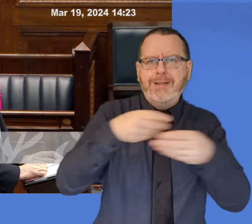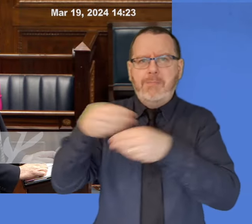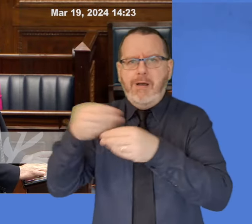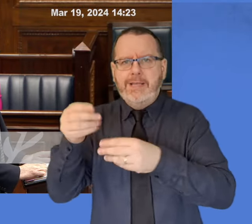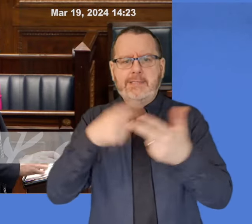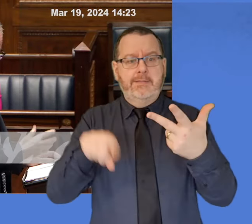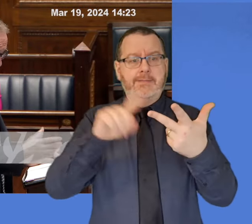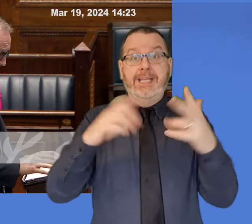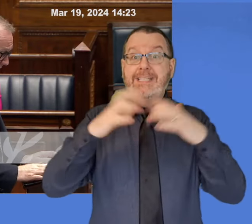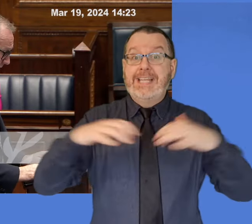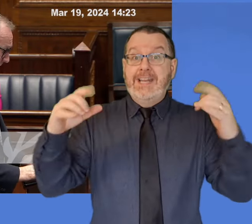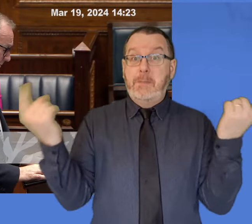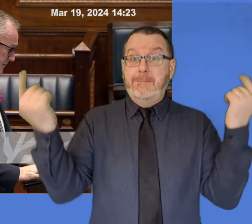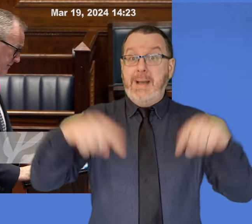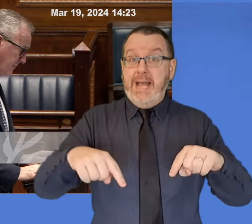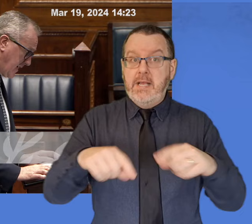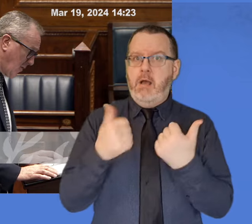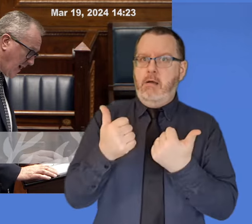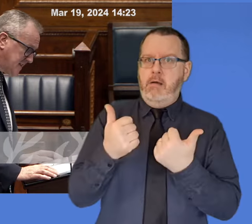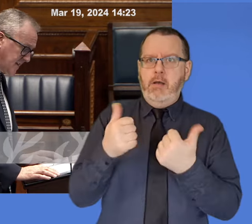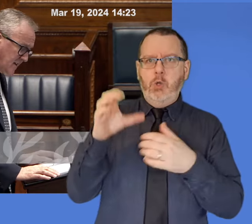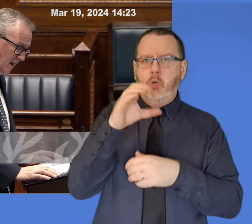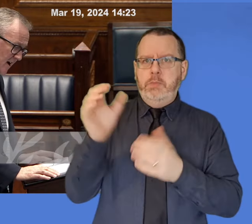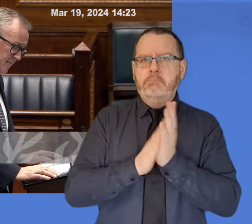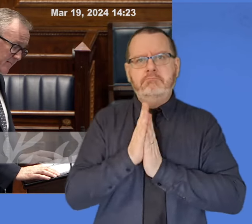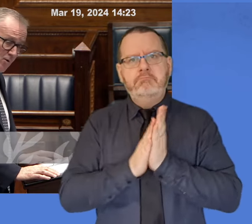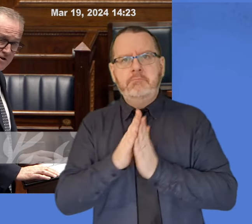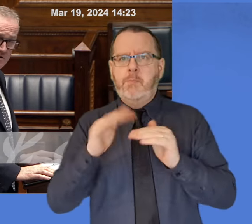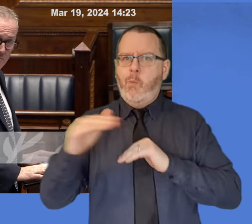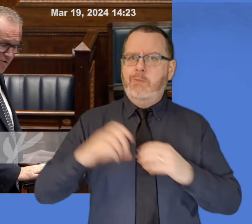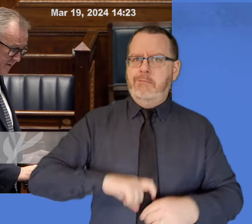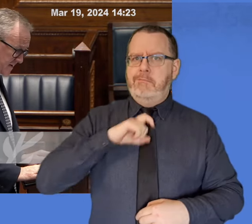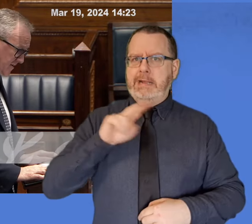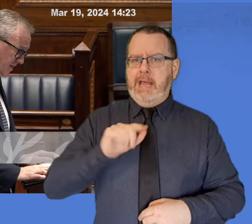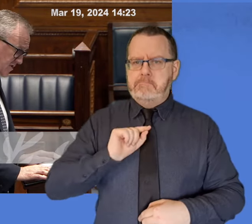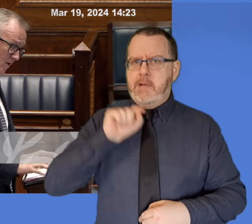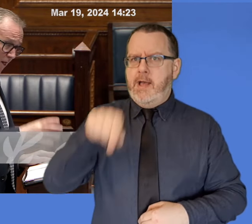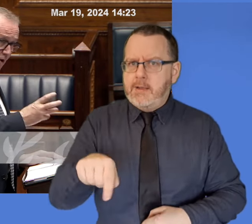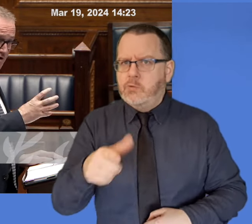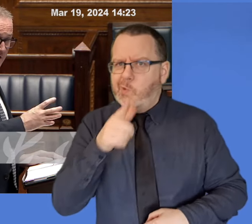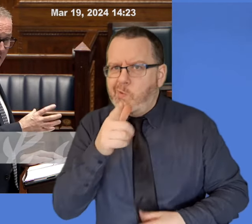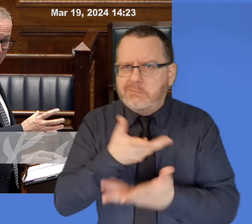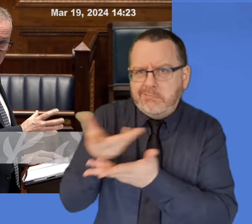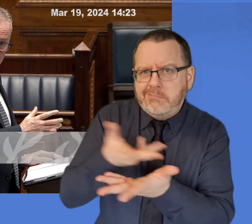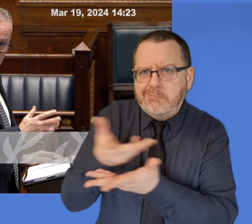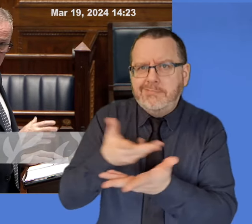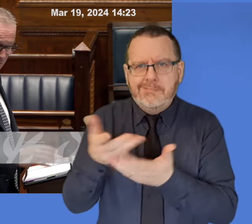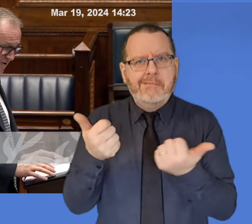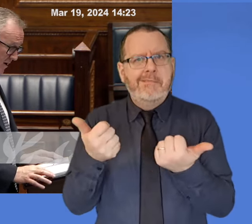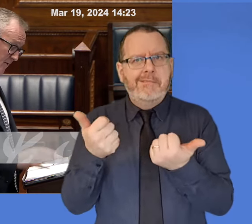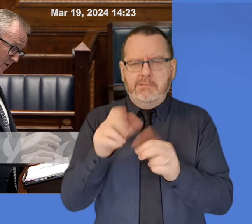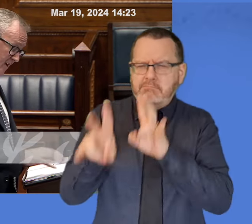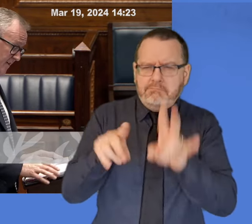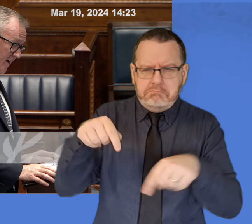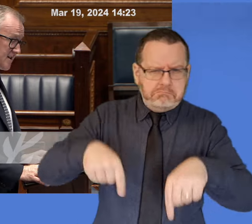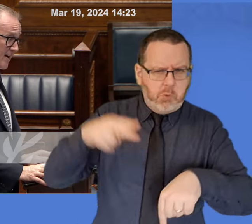order to make inquiries and make approaches in terms of their own business interests. So those are the key factors which are